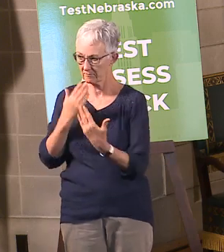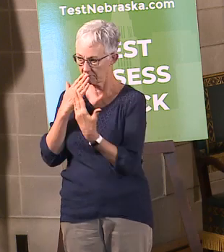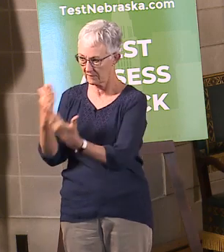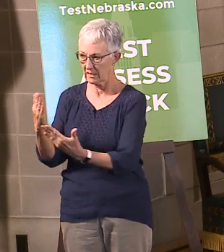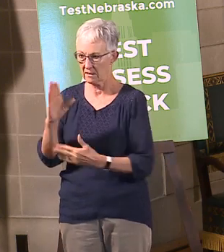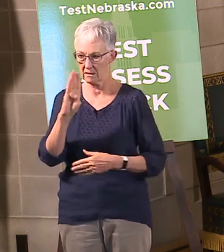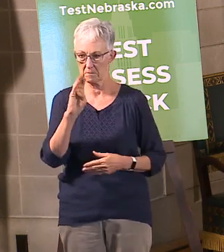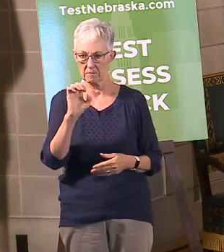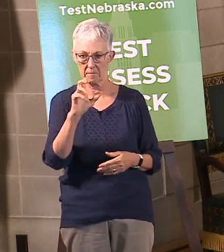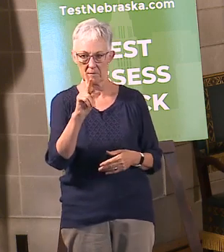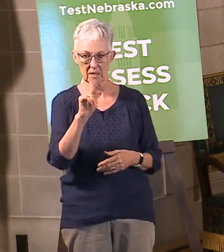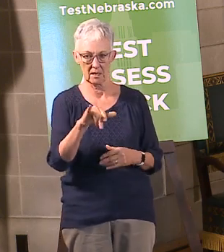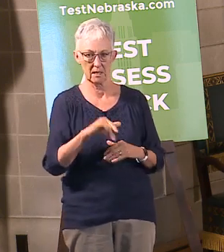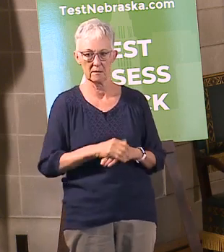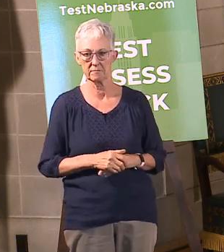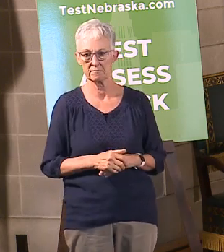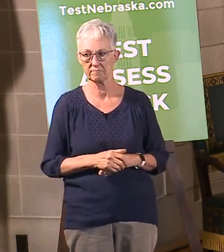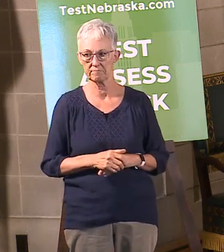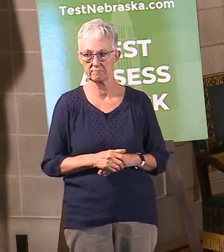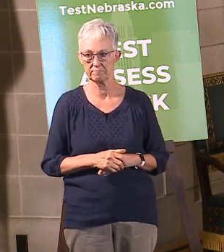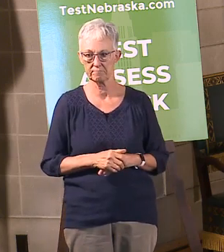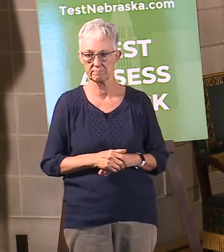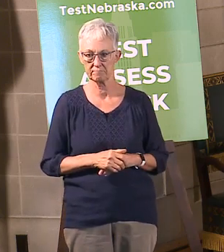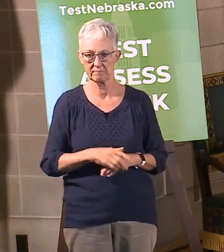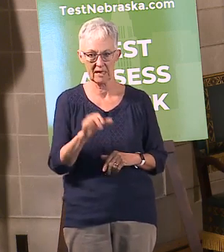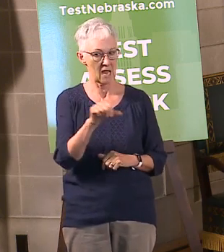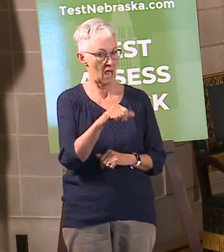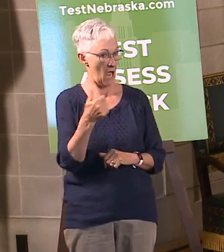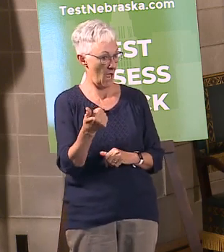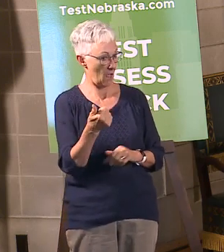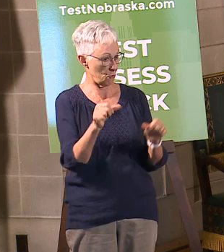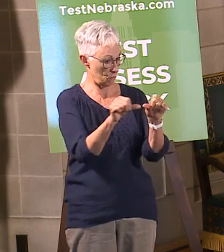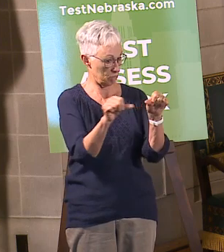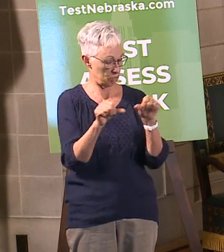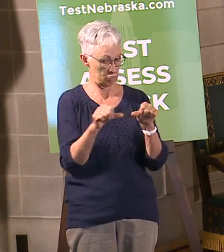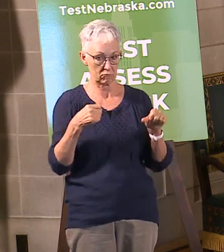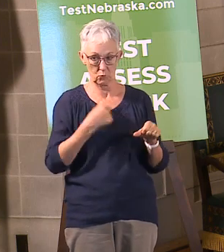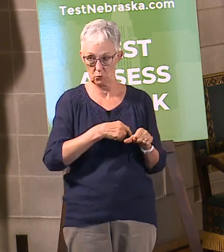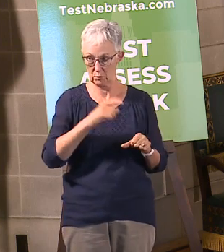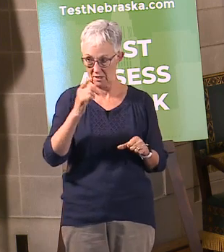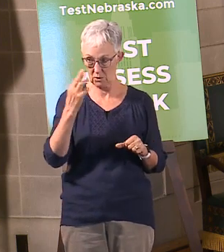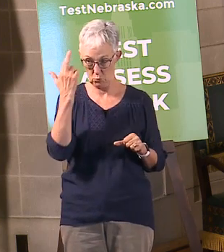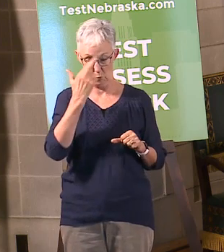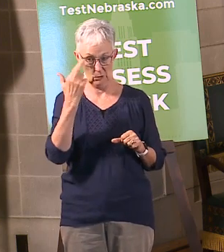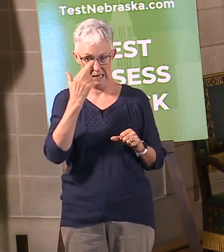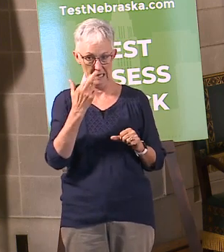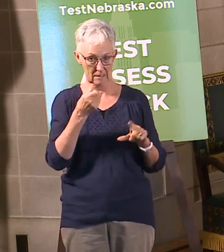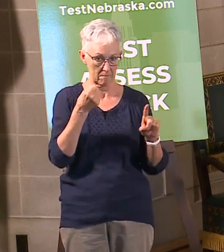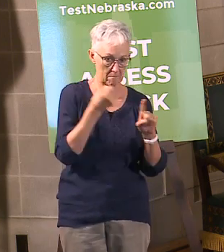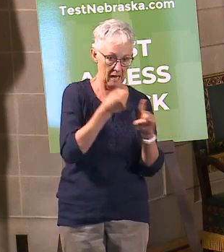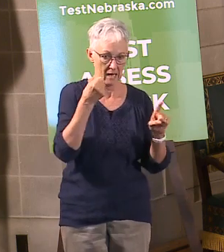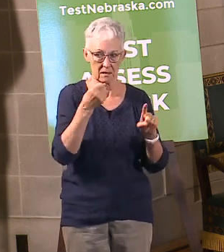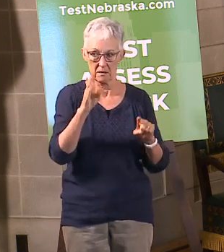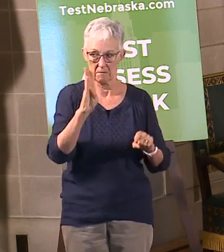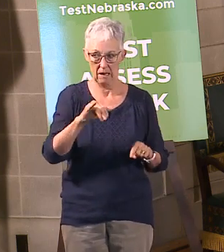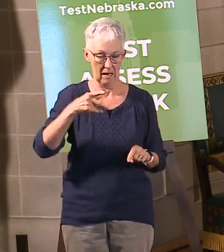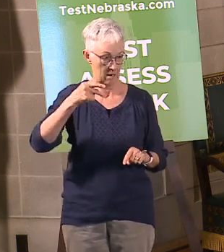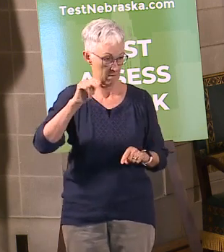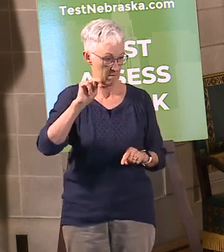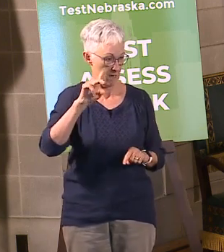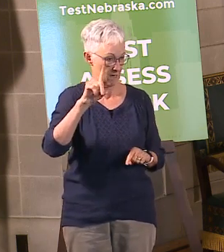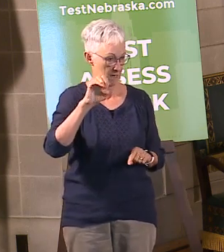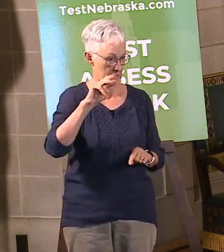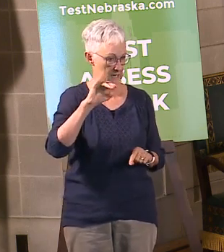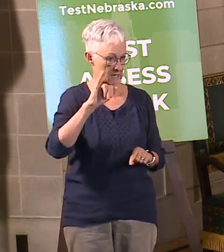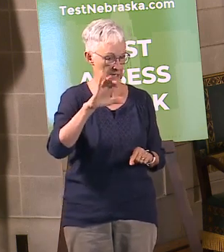Becky. And another area that we know has been impacted by this pandemic has been our food banks. We've had the food banks here in